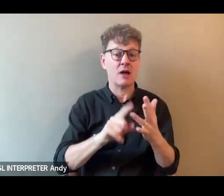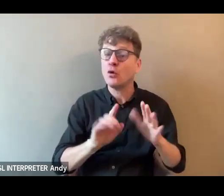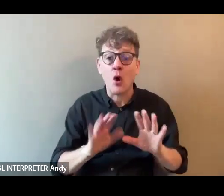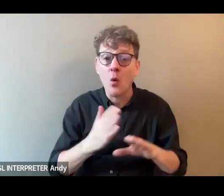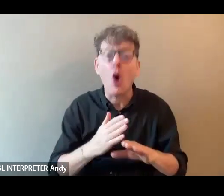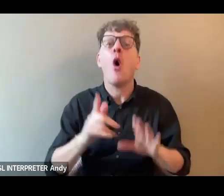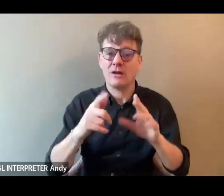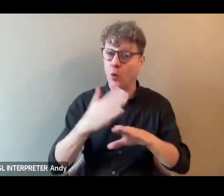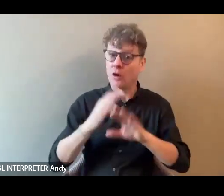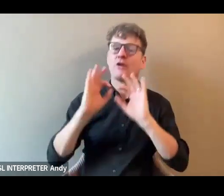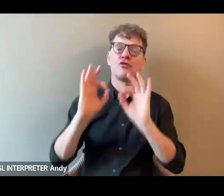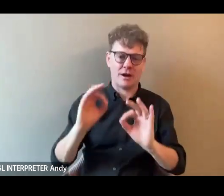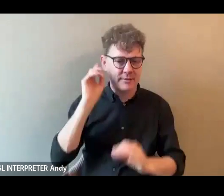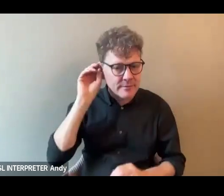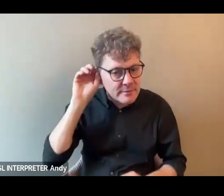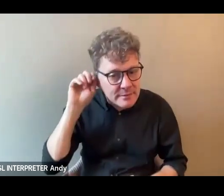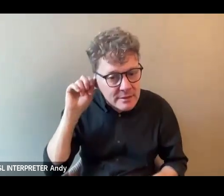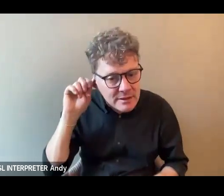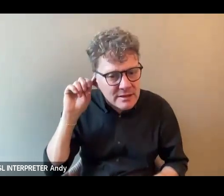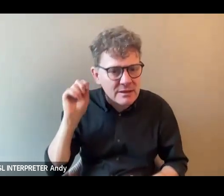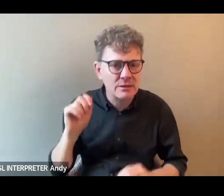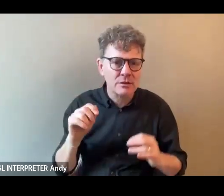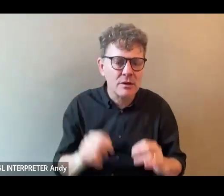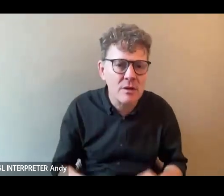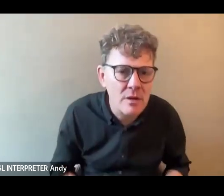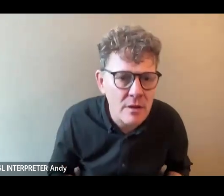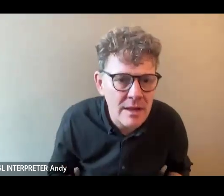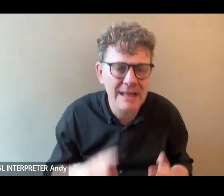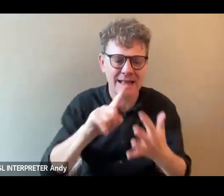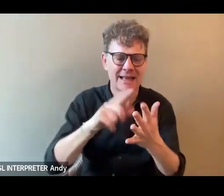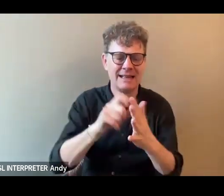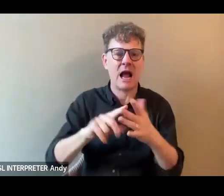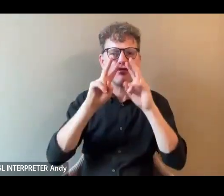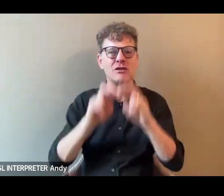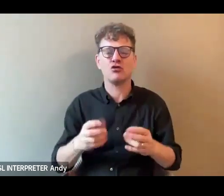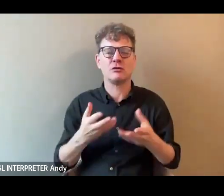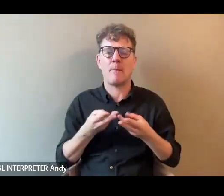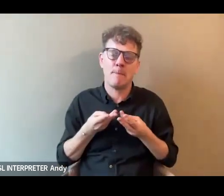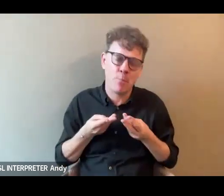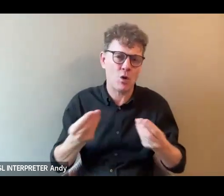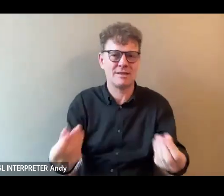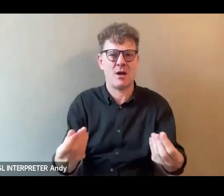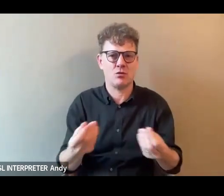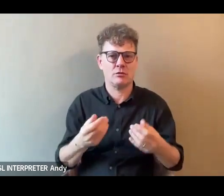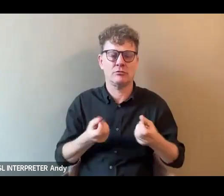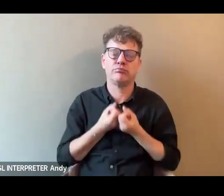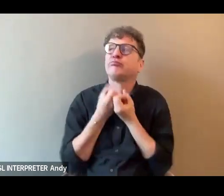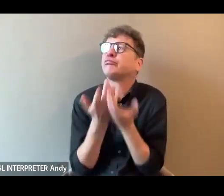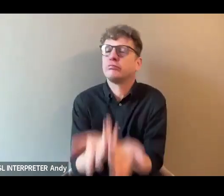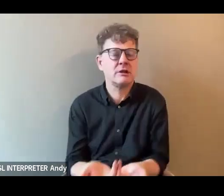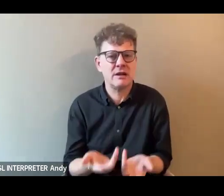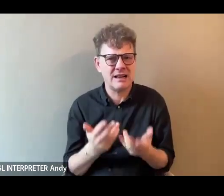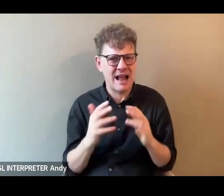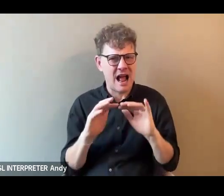great. So many EDI researchers are burnt out. How do we change this in the immediate time frame? And the reason I wanted to ask this one is because I think